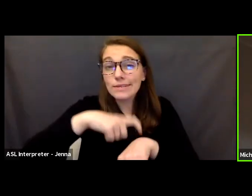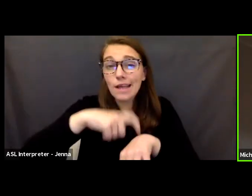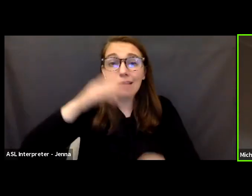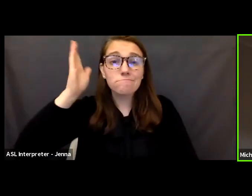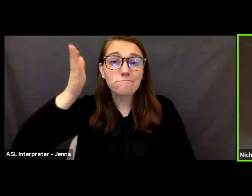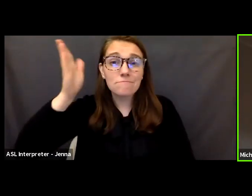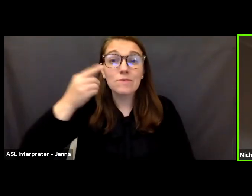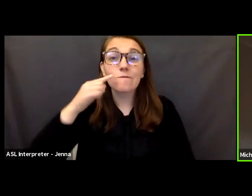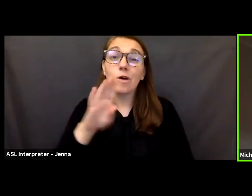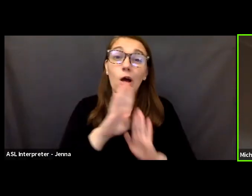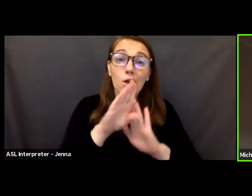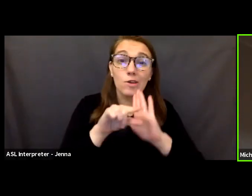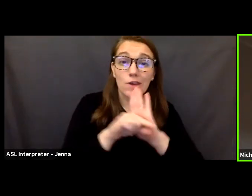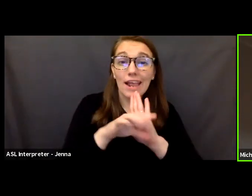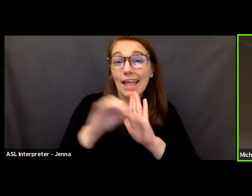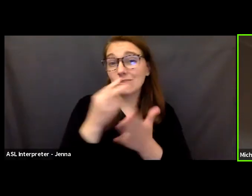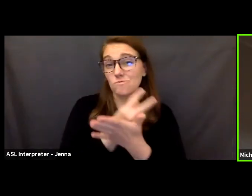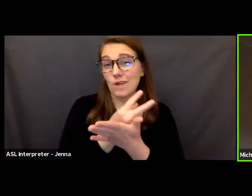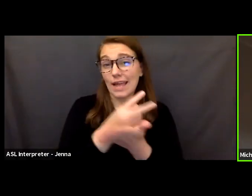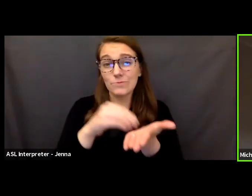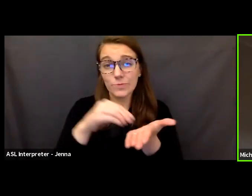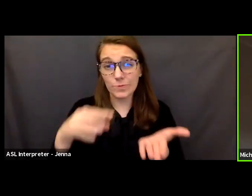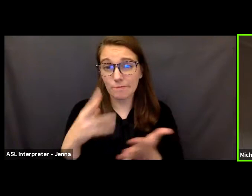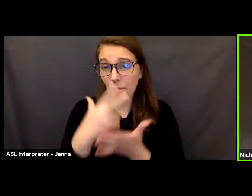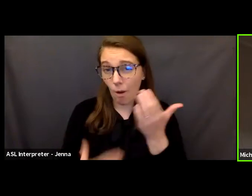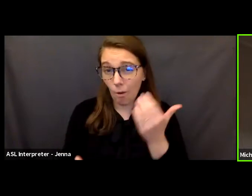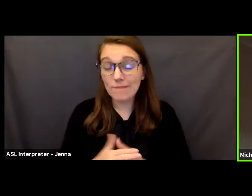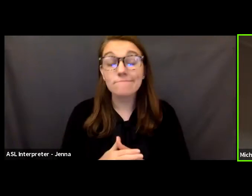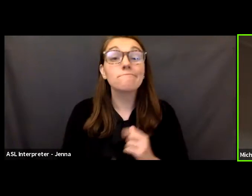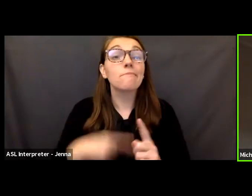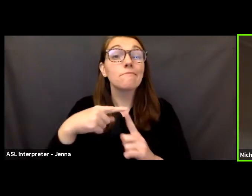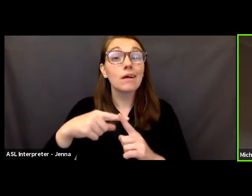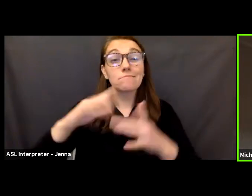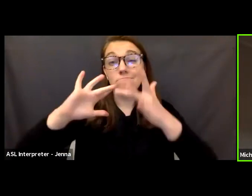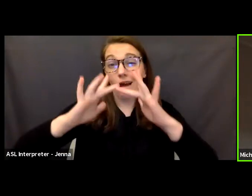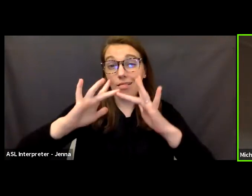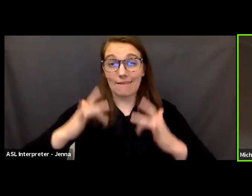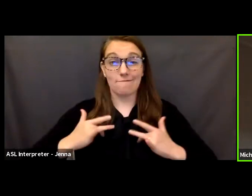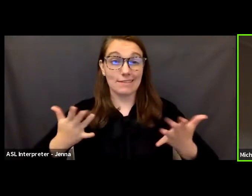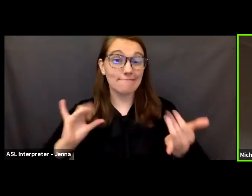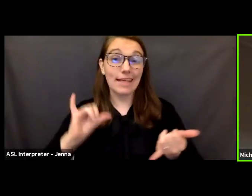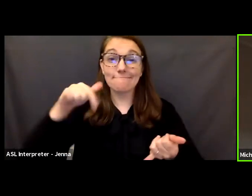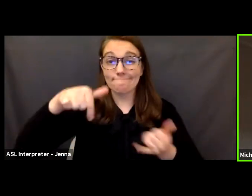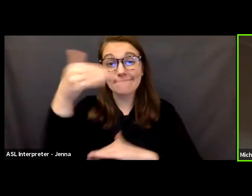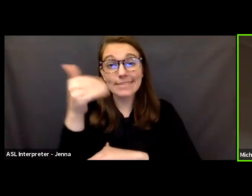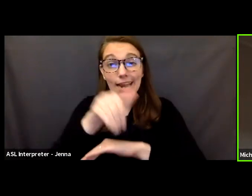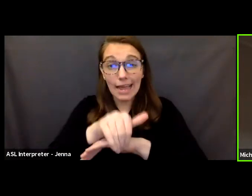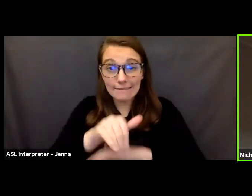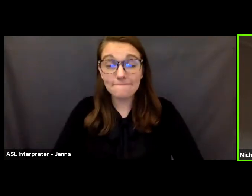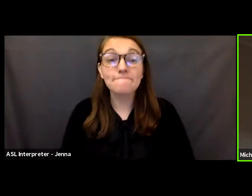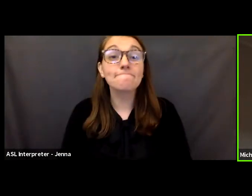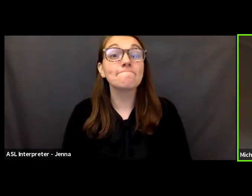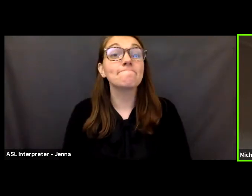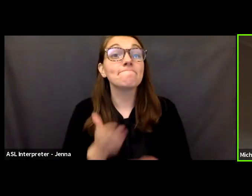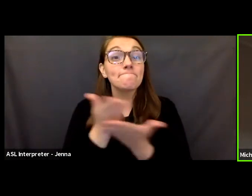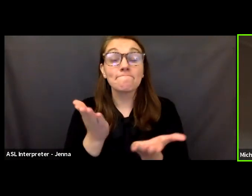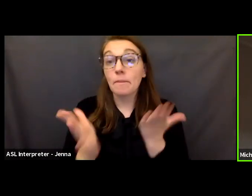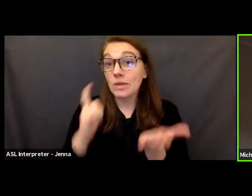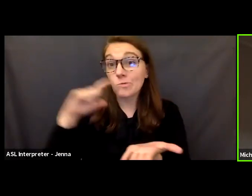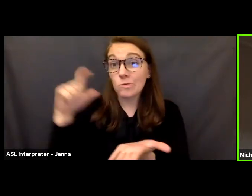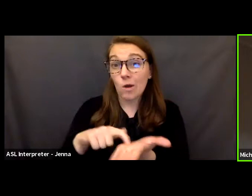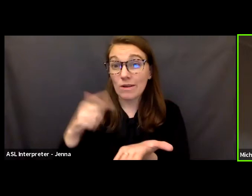undergraduate students, and virtual events like these. As you may have already